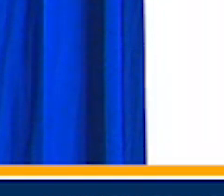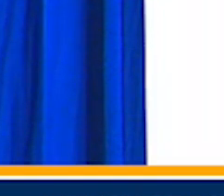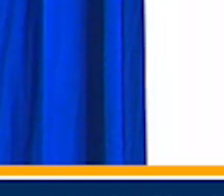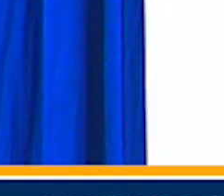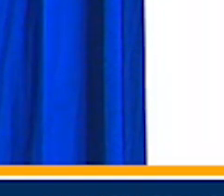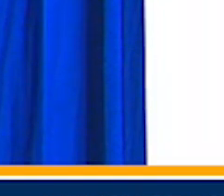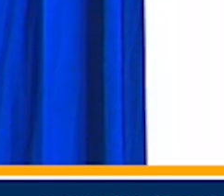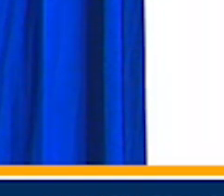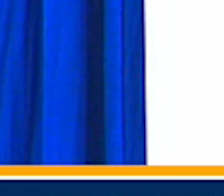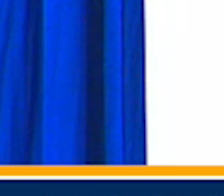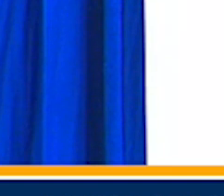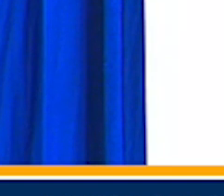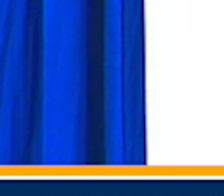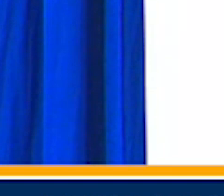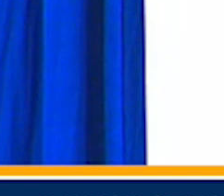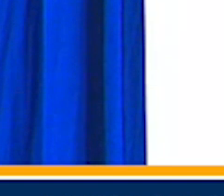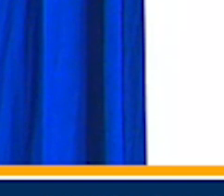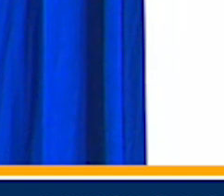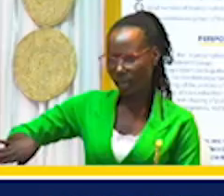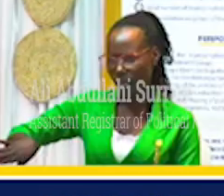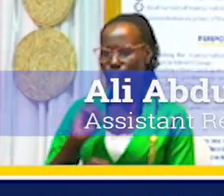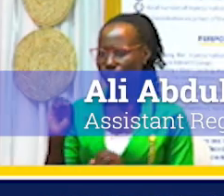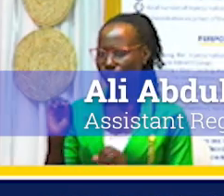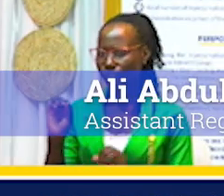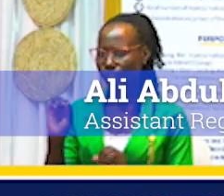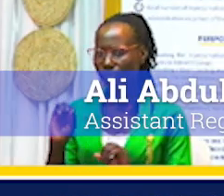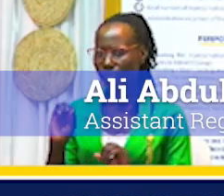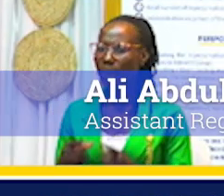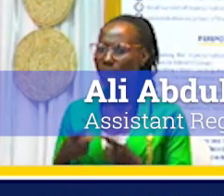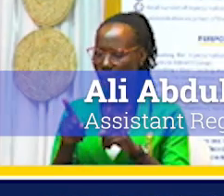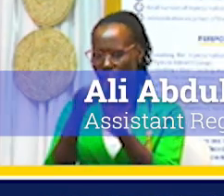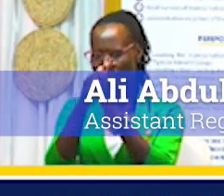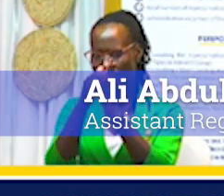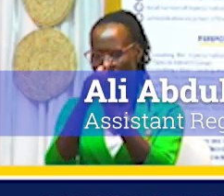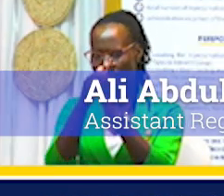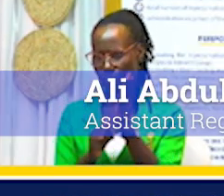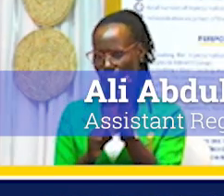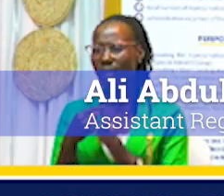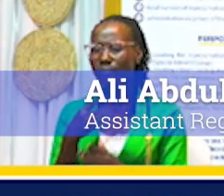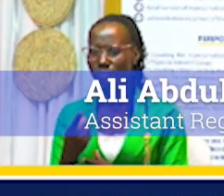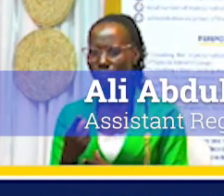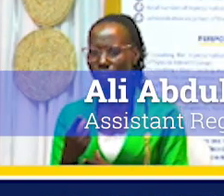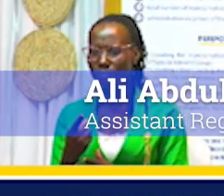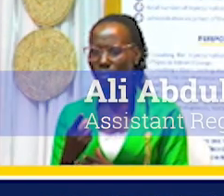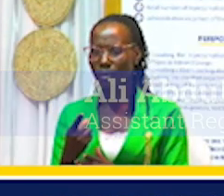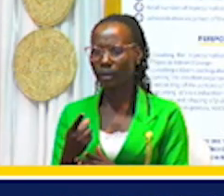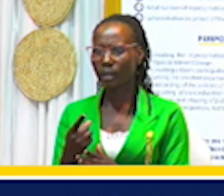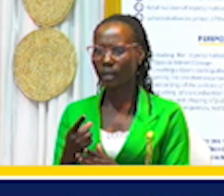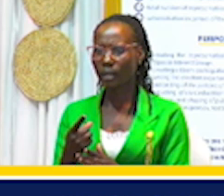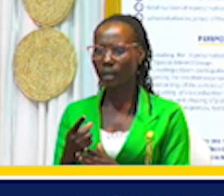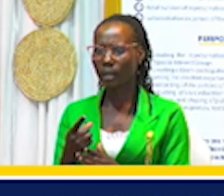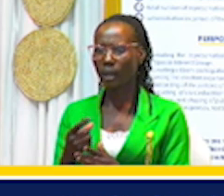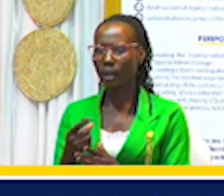and engage in political processes. The manual is actually a product of a